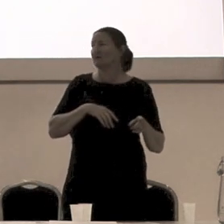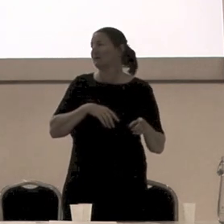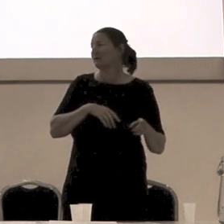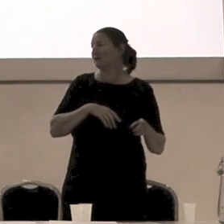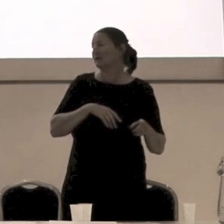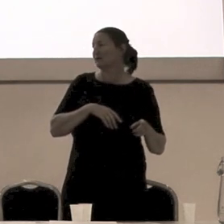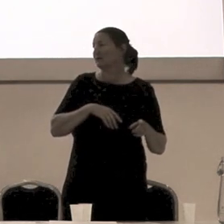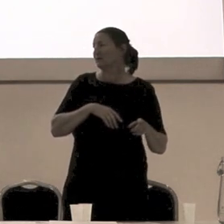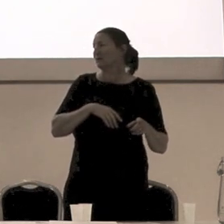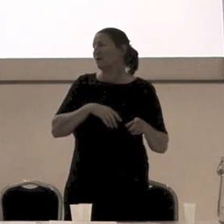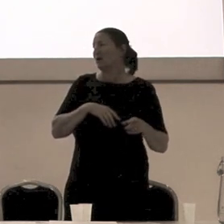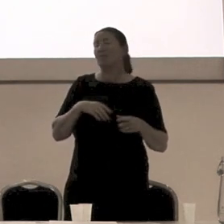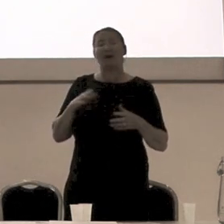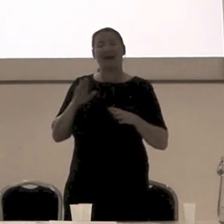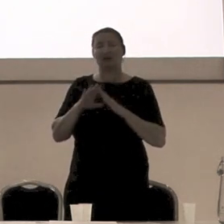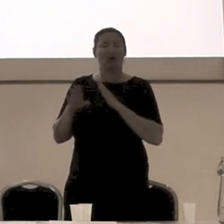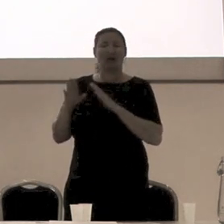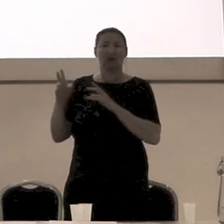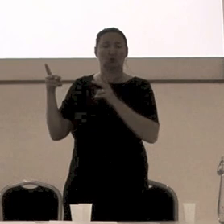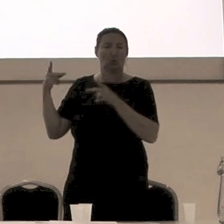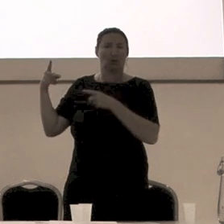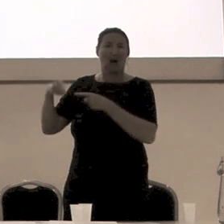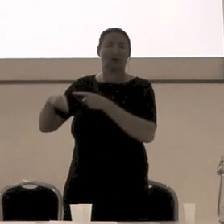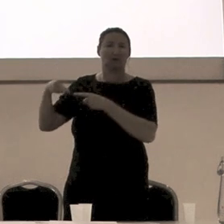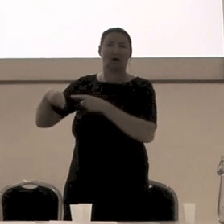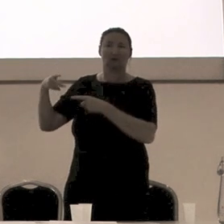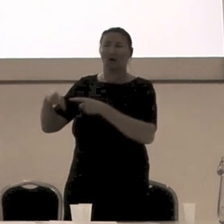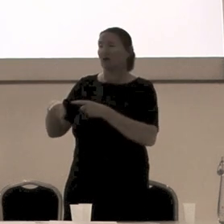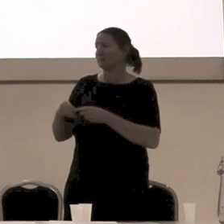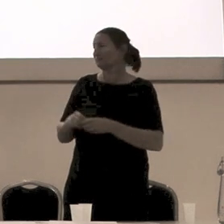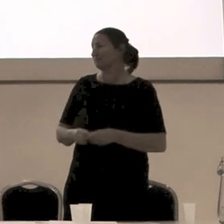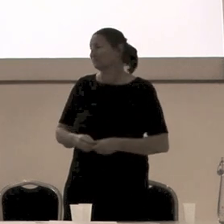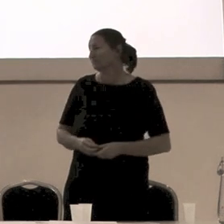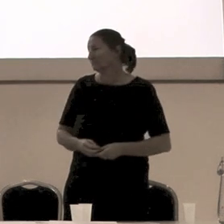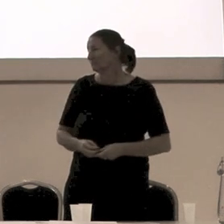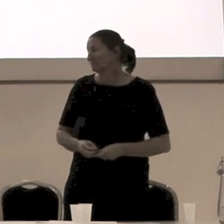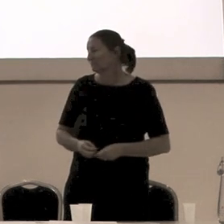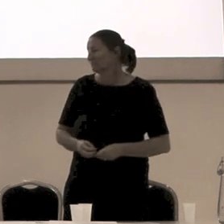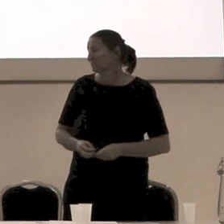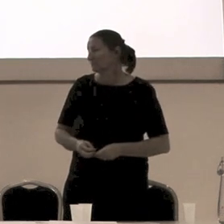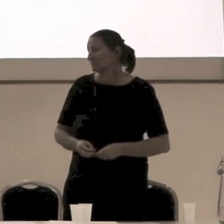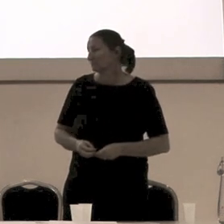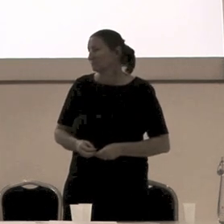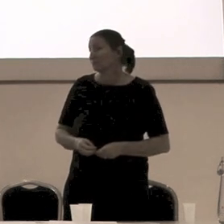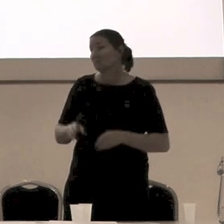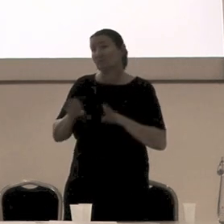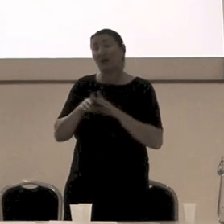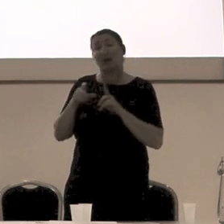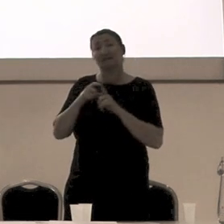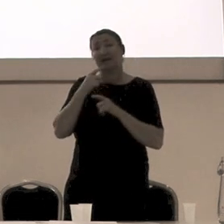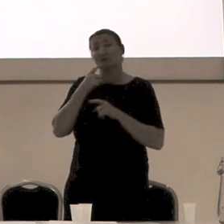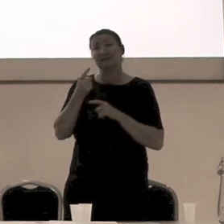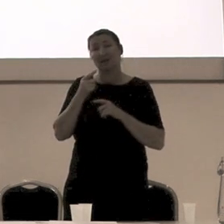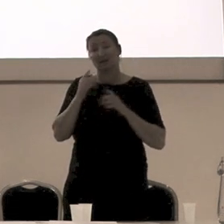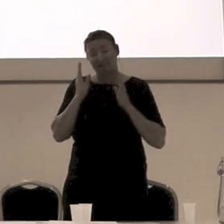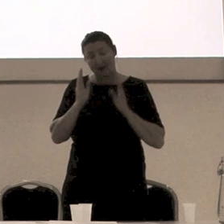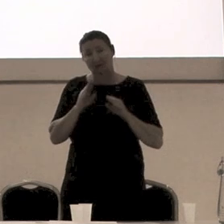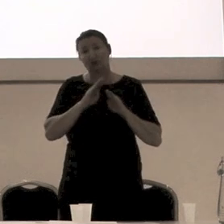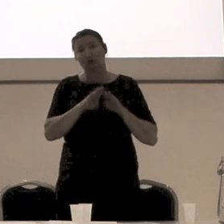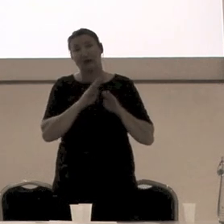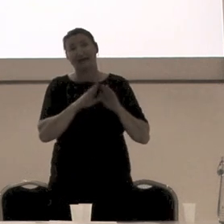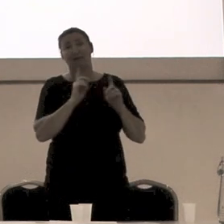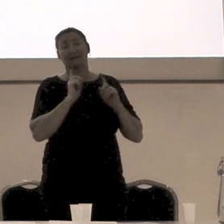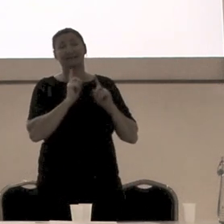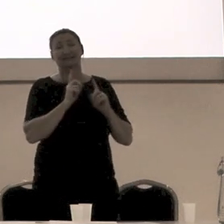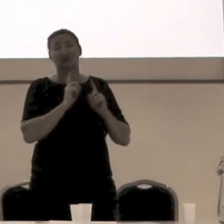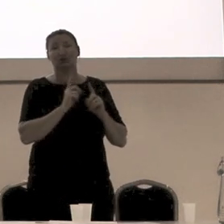it from the wrong end. Because as Daniel said, and I support the things he was saying, we need to train our teachers. We need to